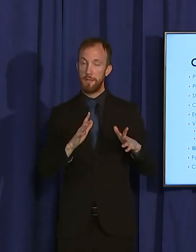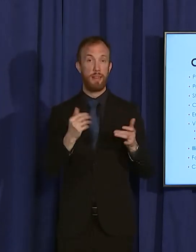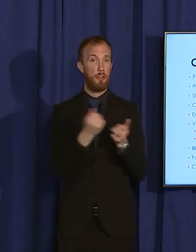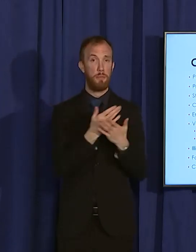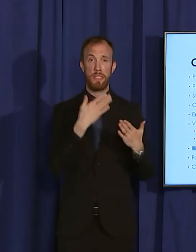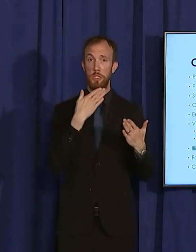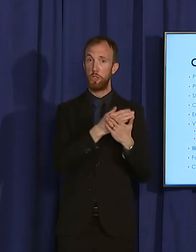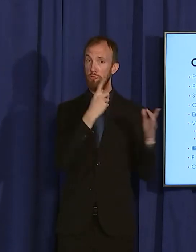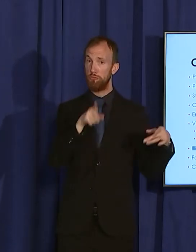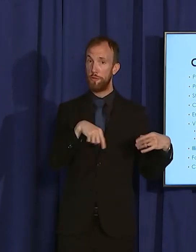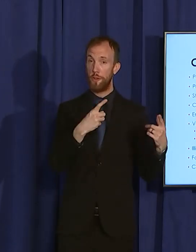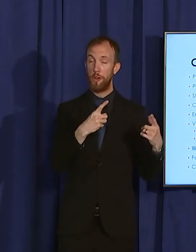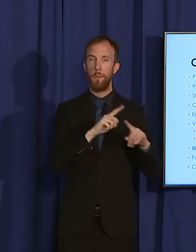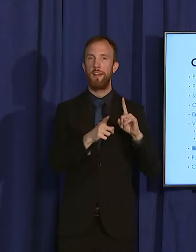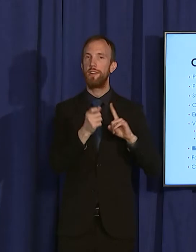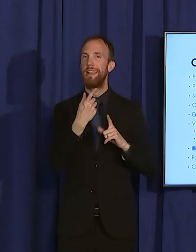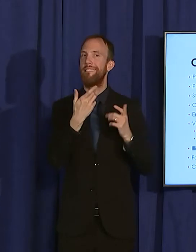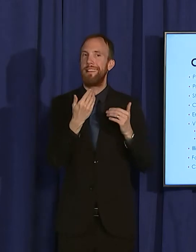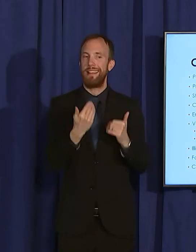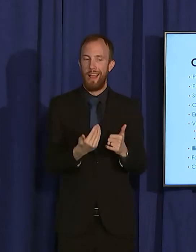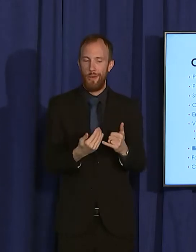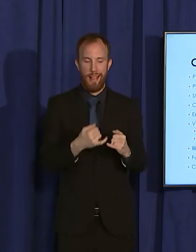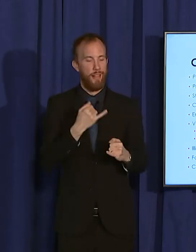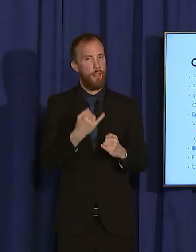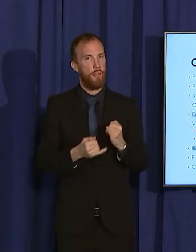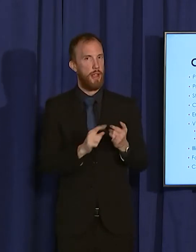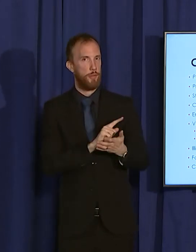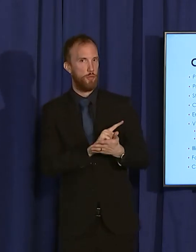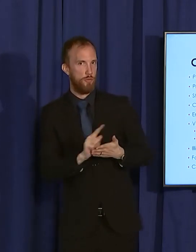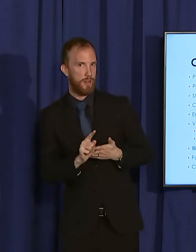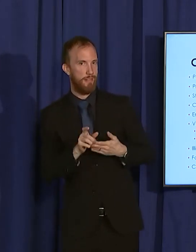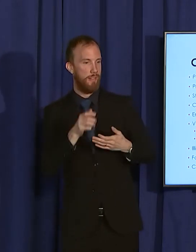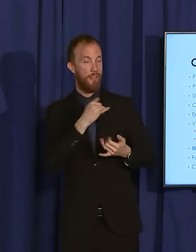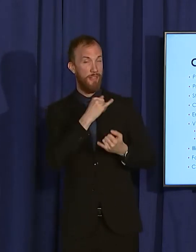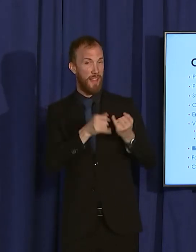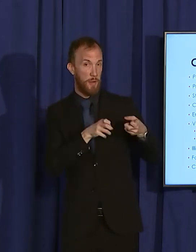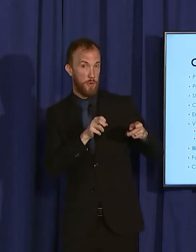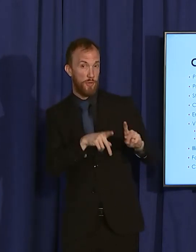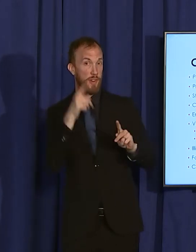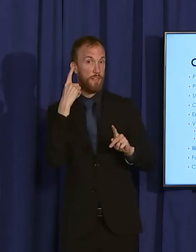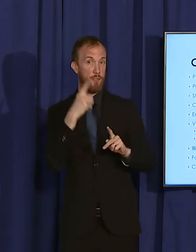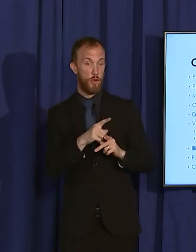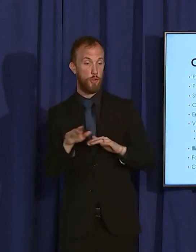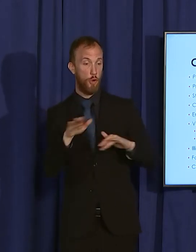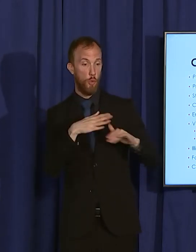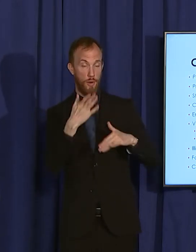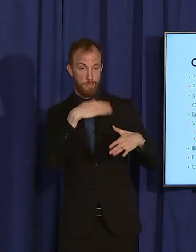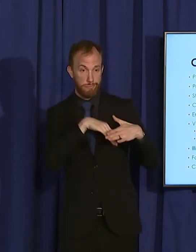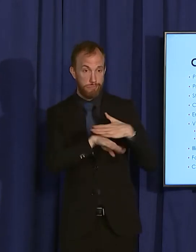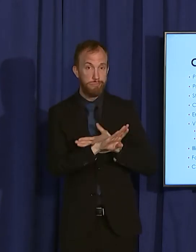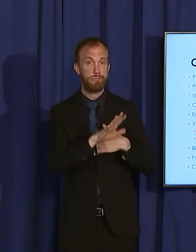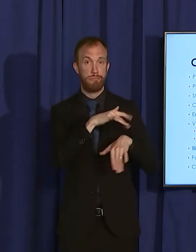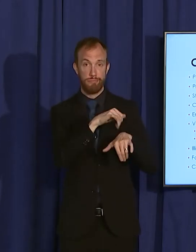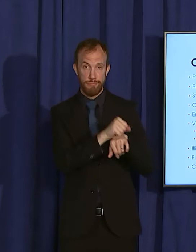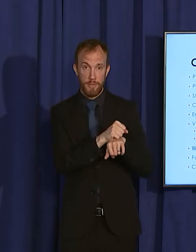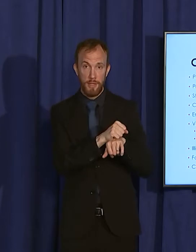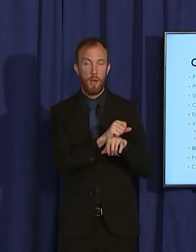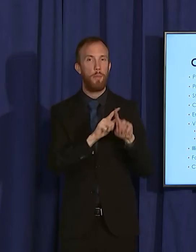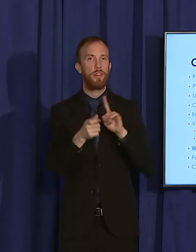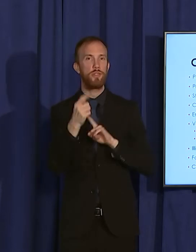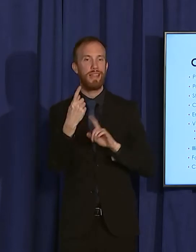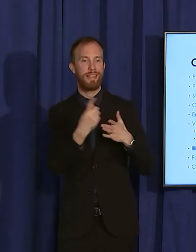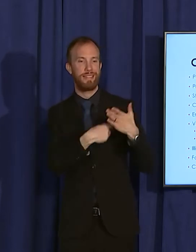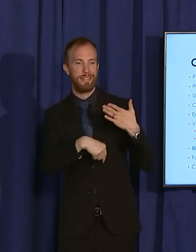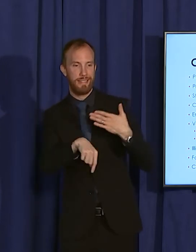for walk-in appointments for the Pfizer vaccine. But then starting next week, we are going to do